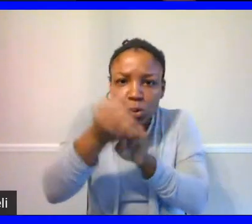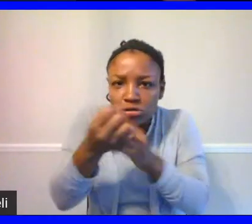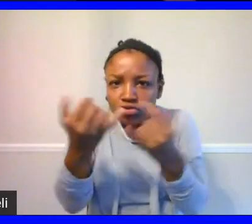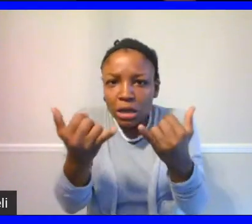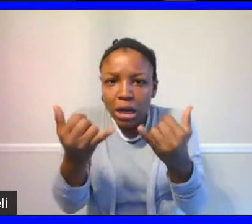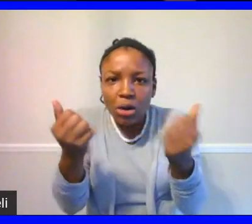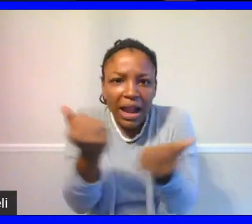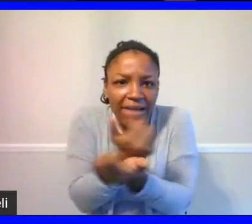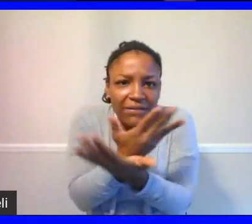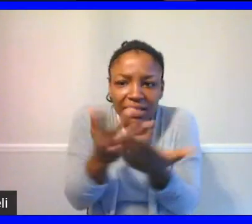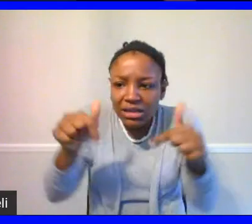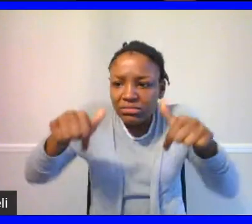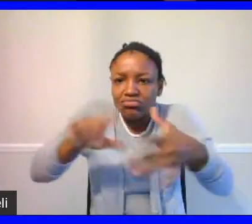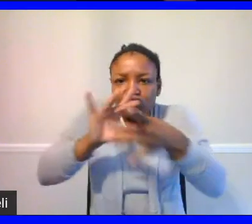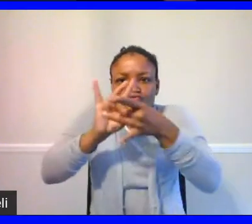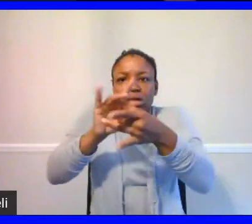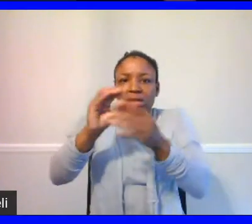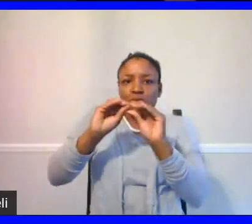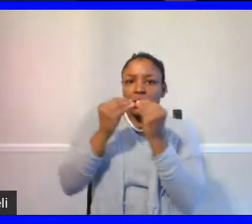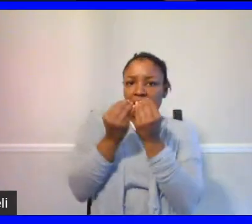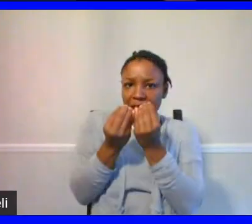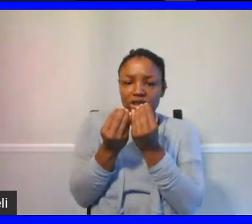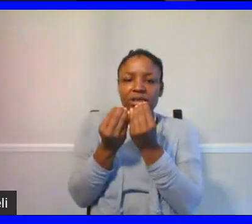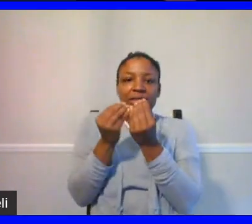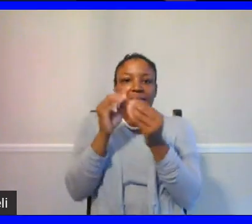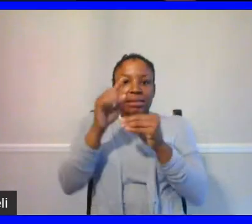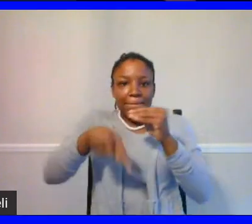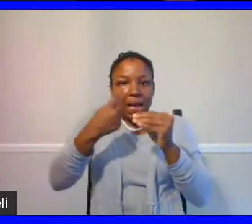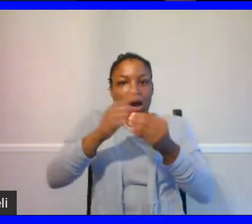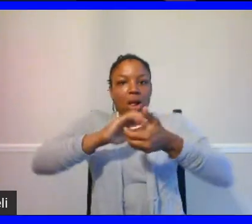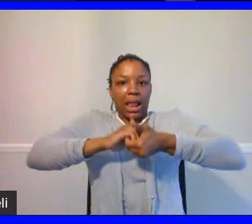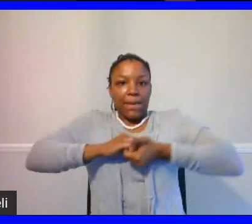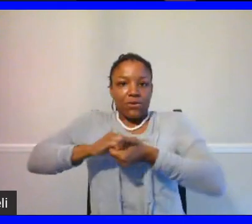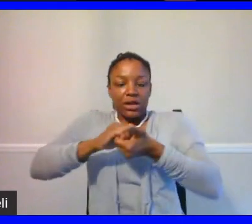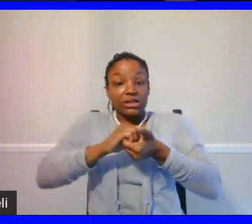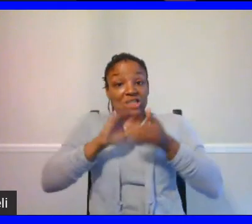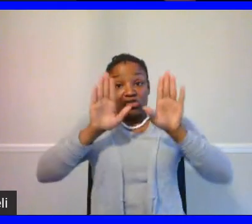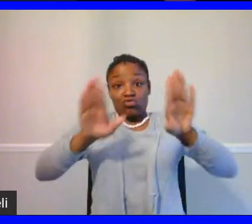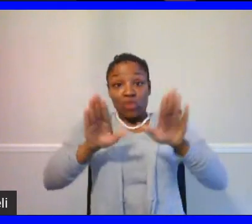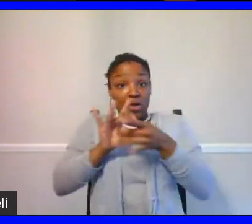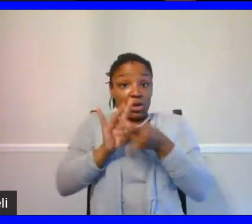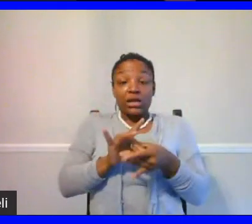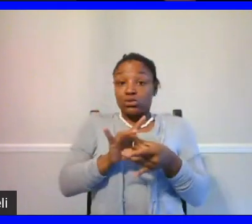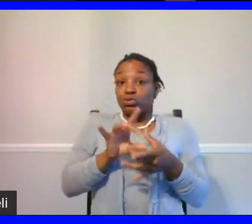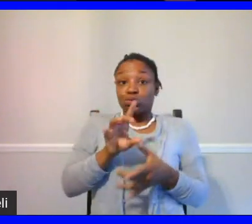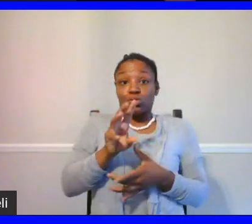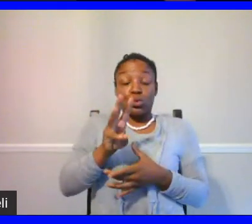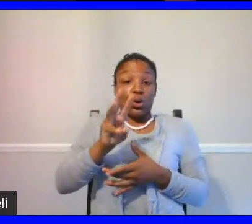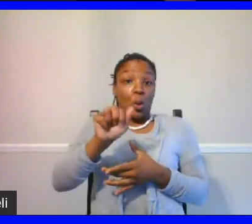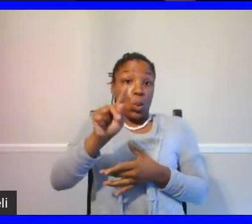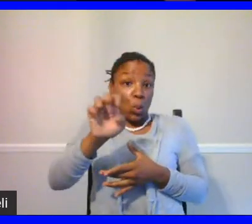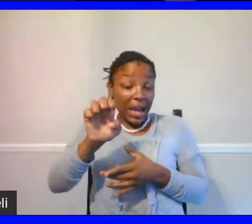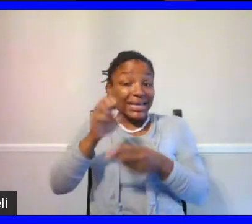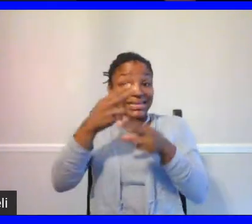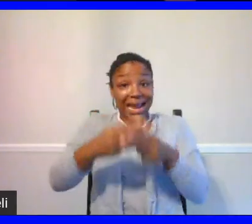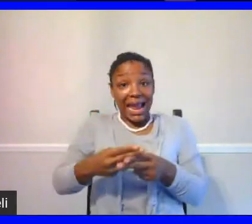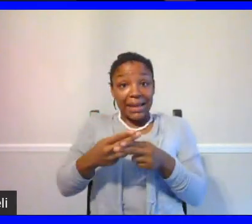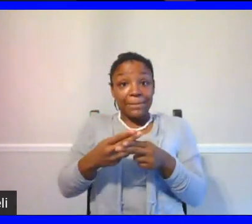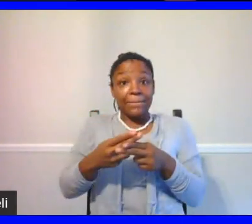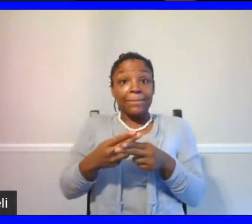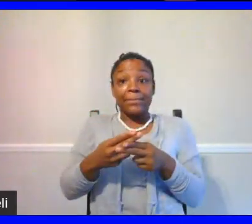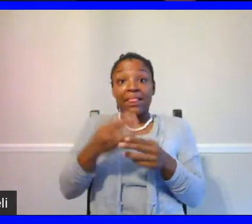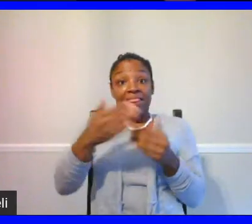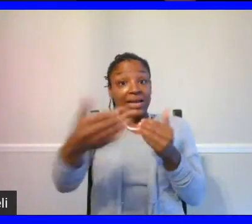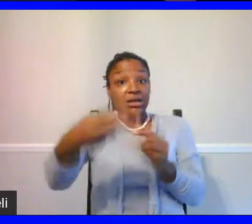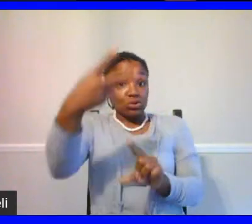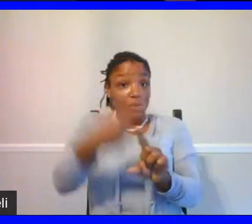And I think this is a great way, especially with the 2020 Awakening, which is centralized around the next 2 months for that, you